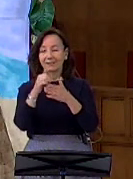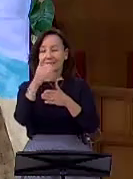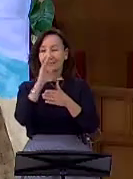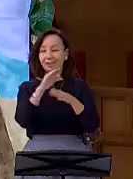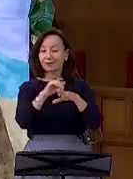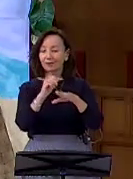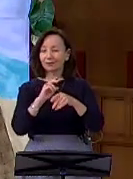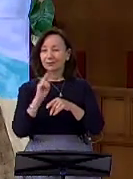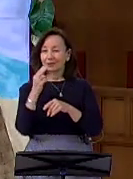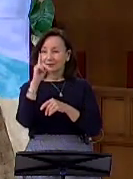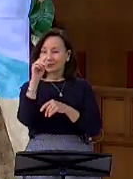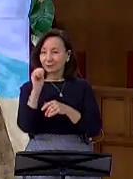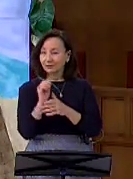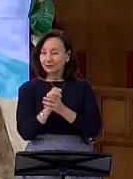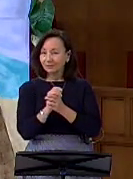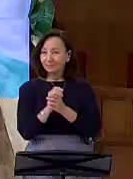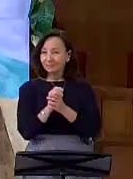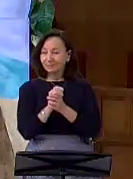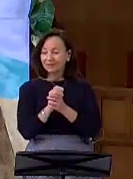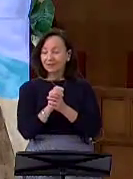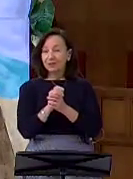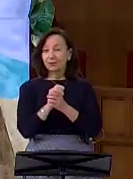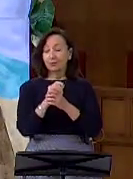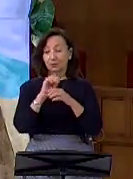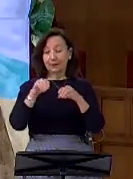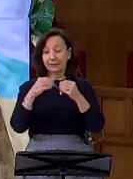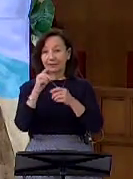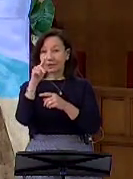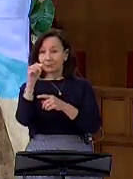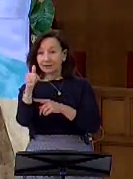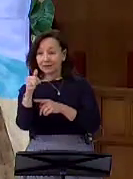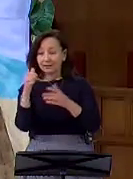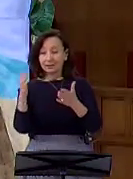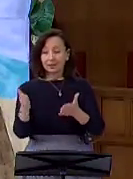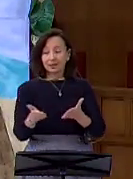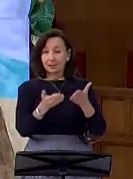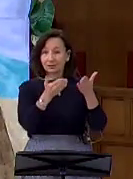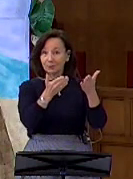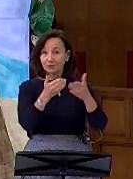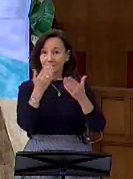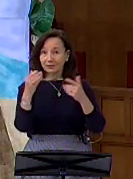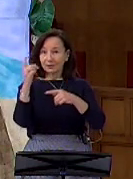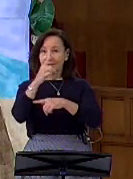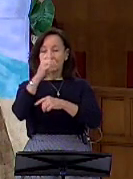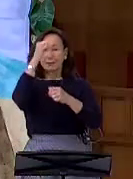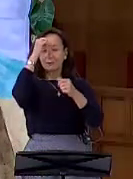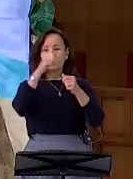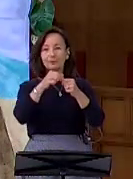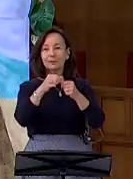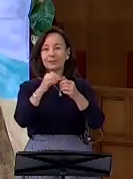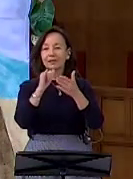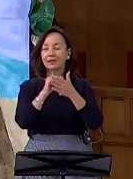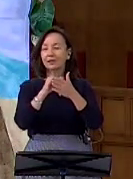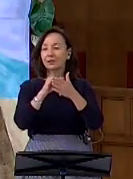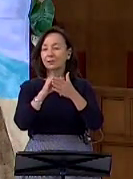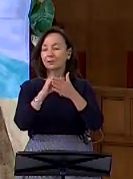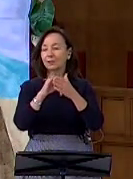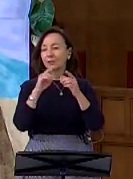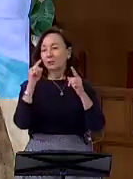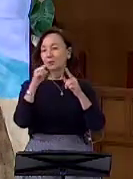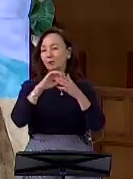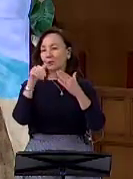to do. So when we give our tithes and offerings today, remember that they go to all the wonderful things